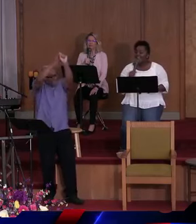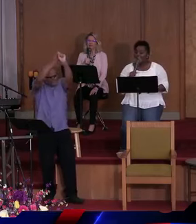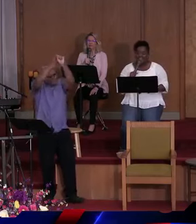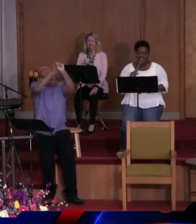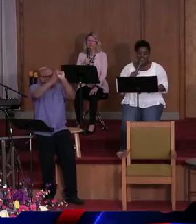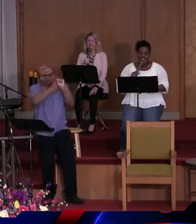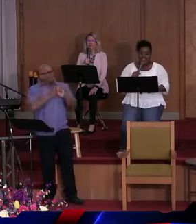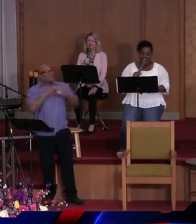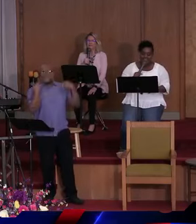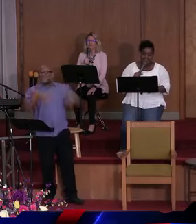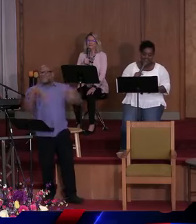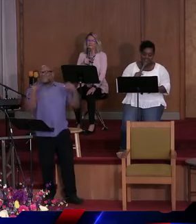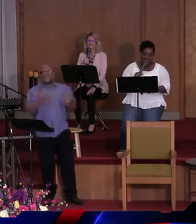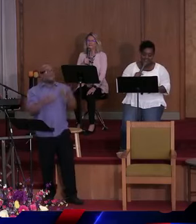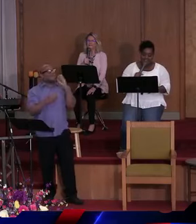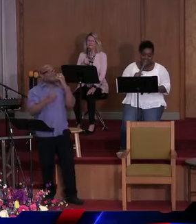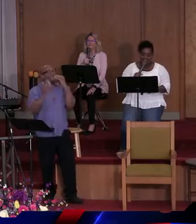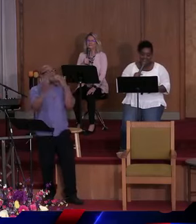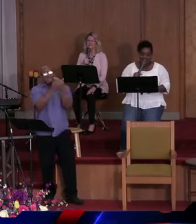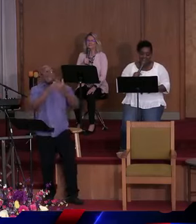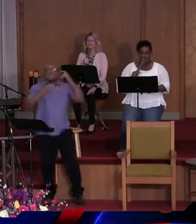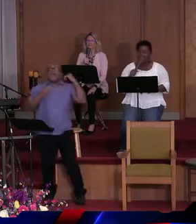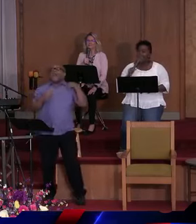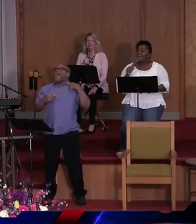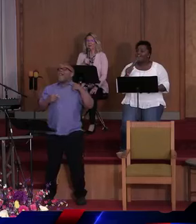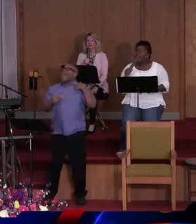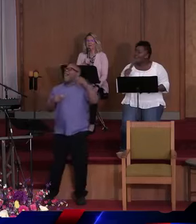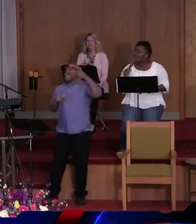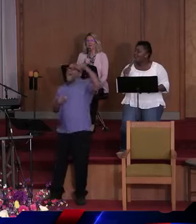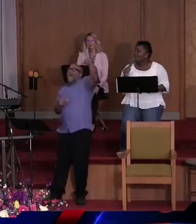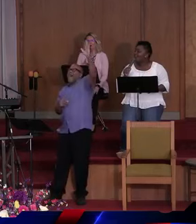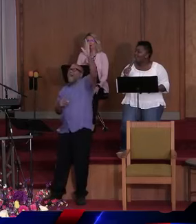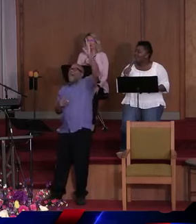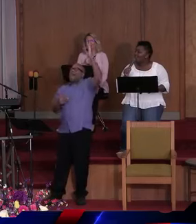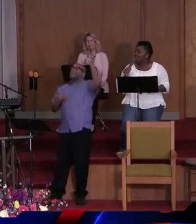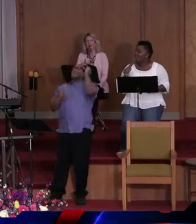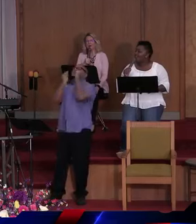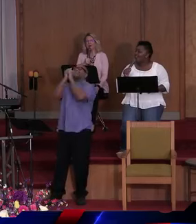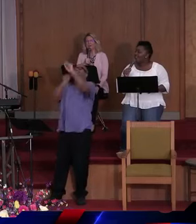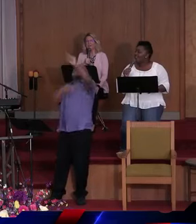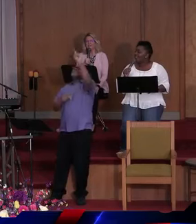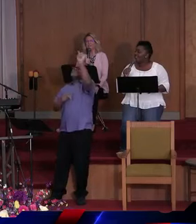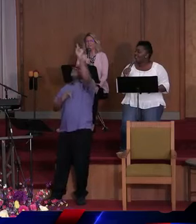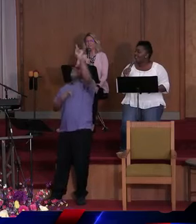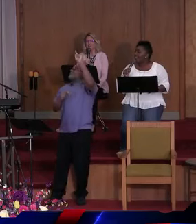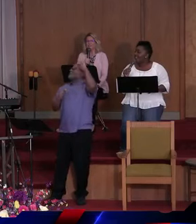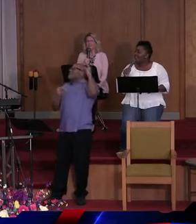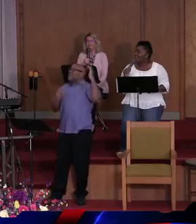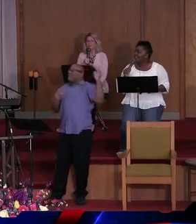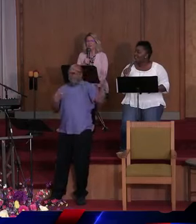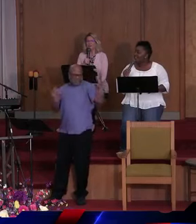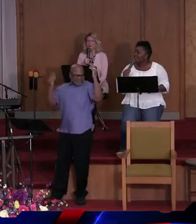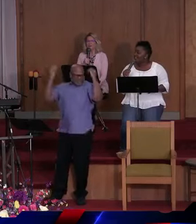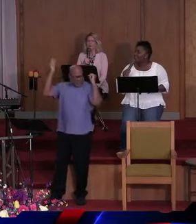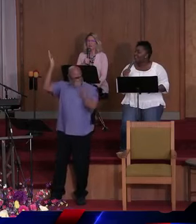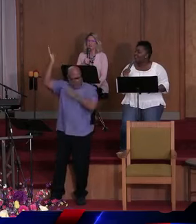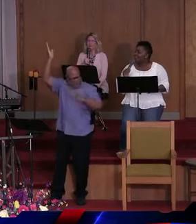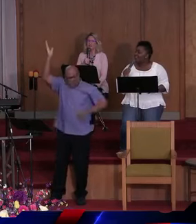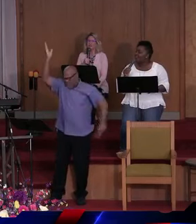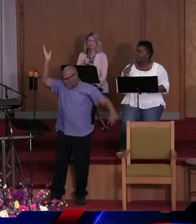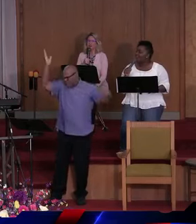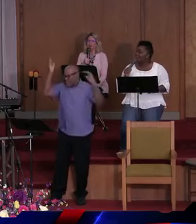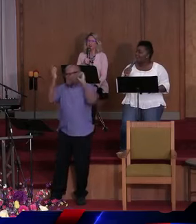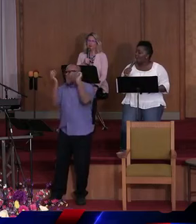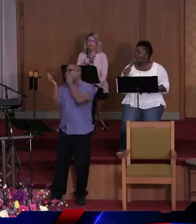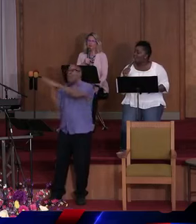Oh, that's good news. He calls us friend no matter what. Come on, say, God Almighty, he knows what's best for us.